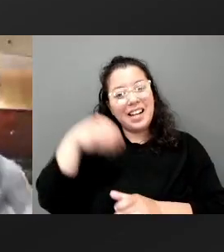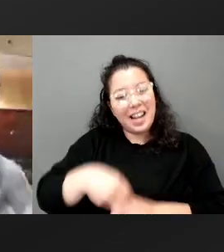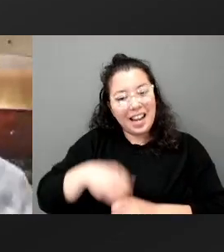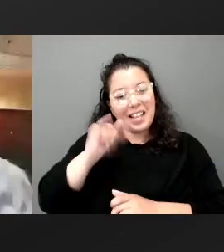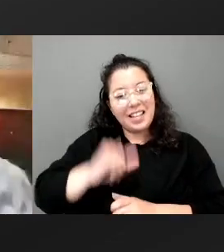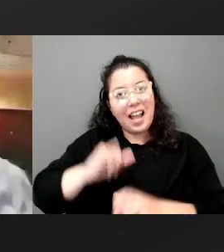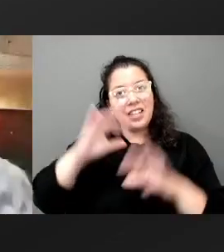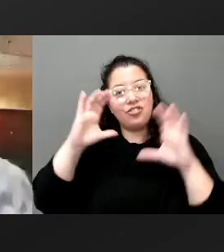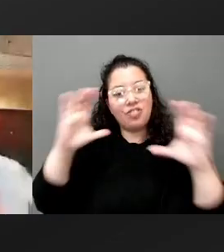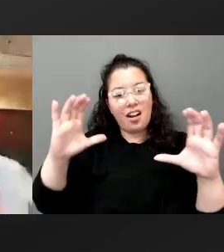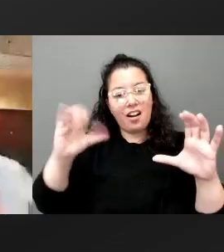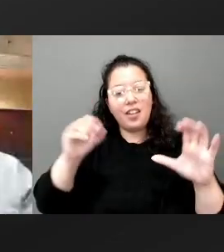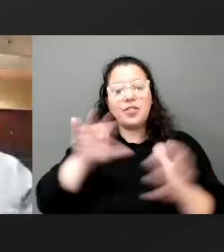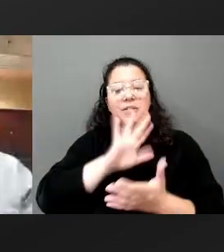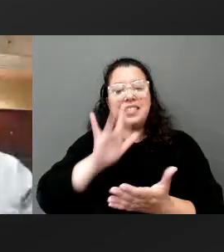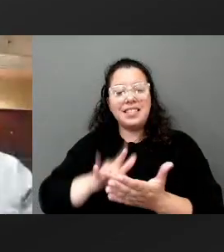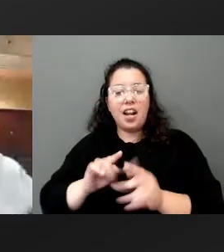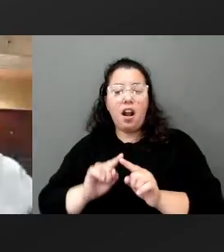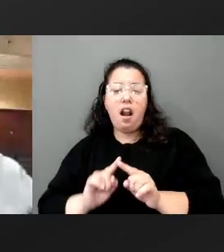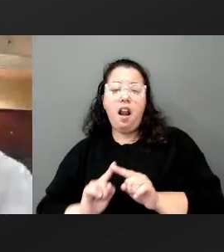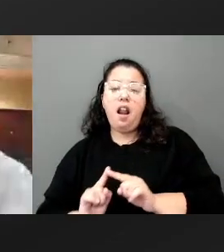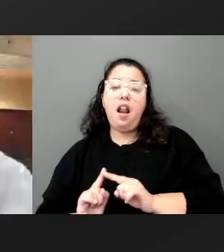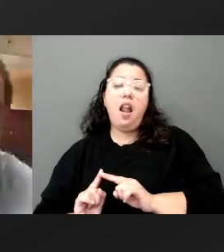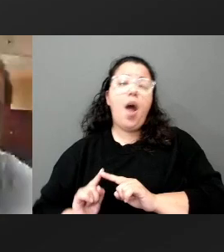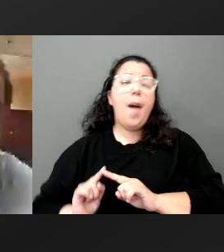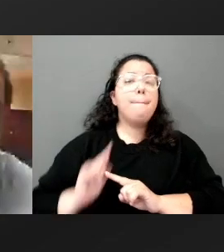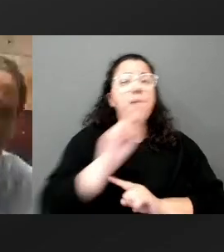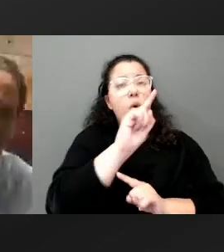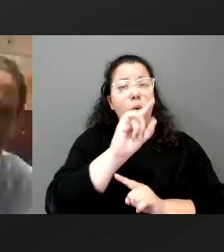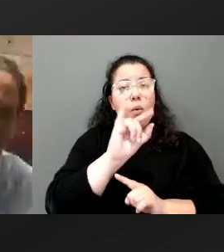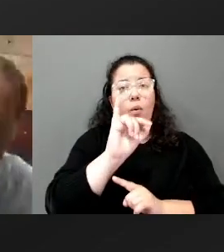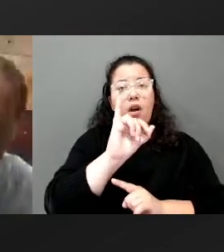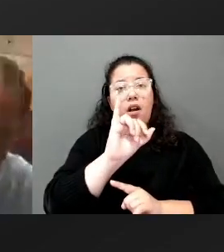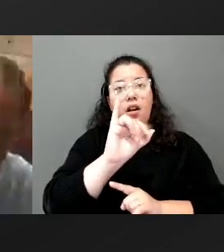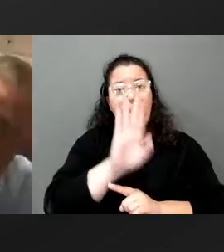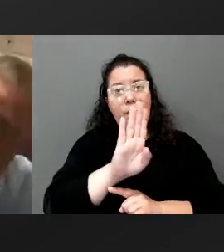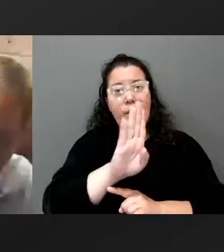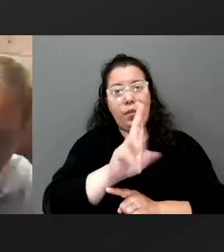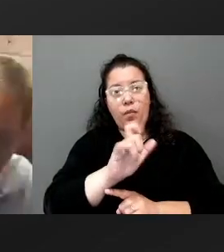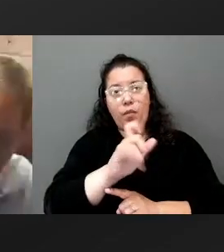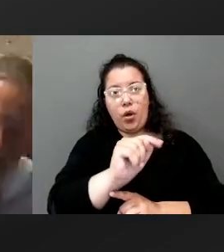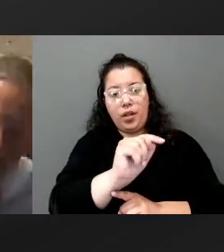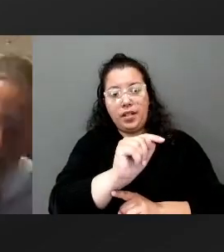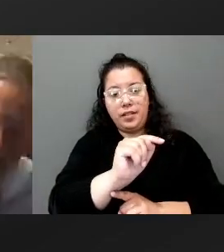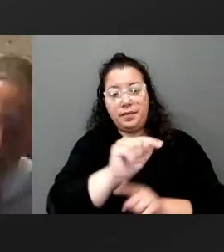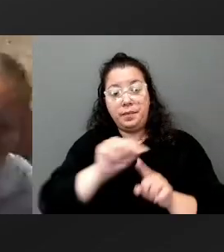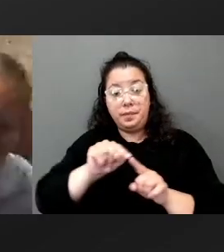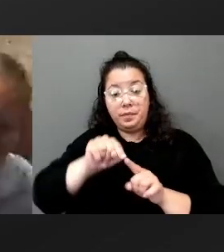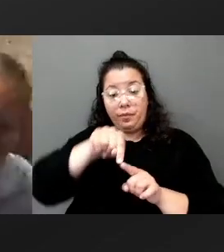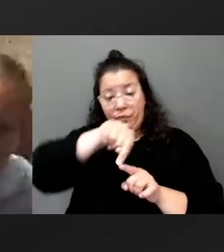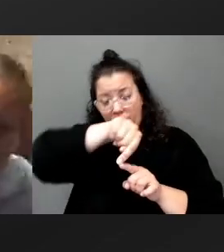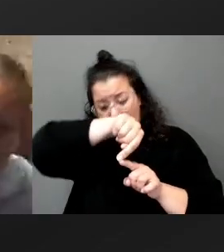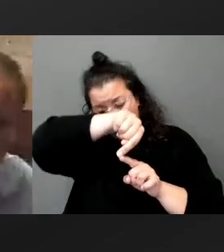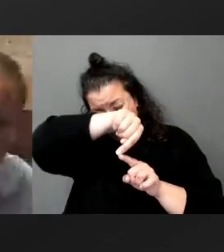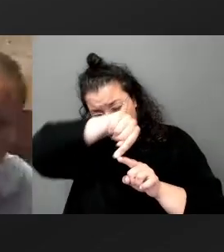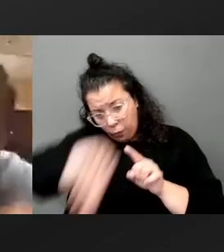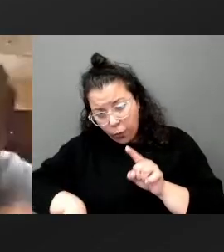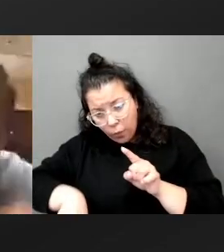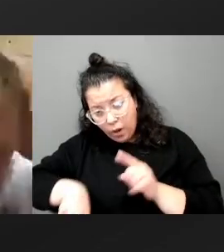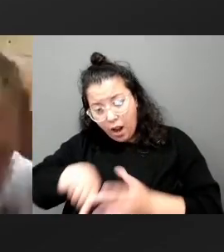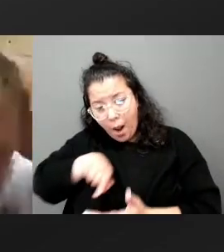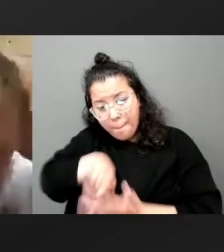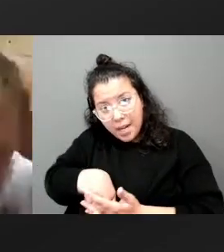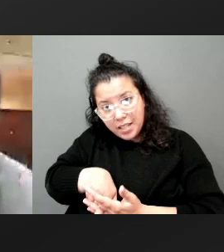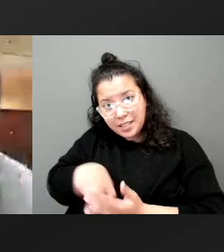just on the top there. So I find it really cool. And what you can also see, of course, is that the jet in the bottom, the one that's plowing into the cloud, that doesn't get very far because